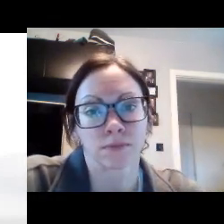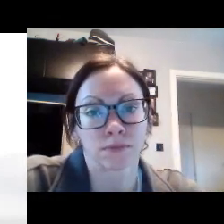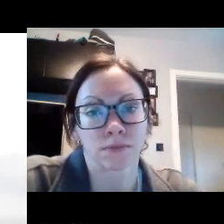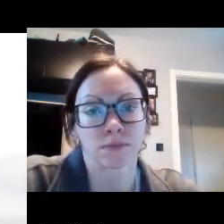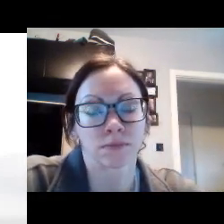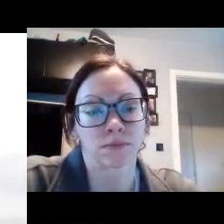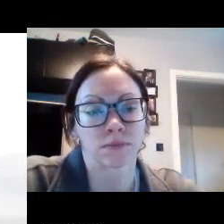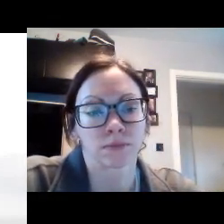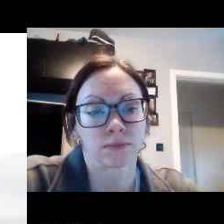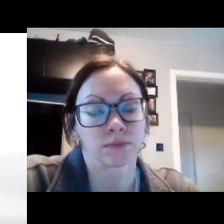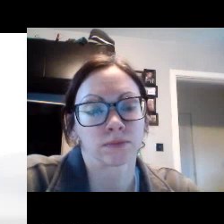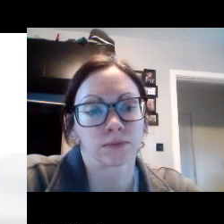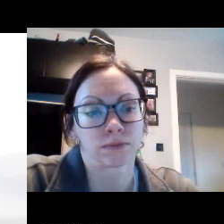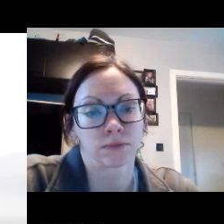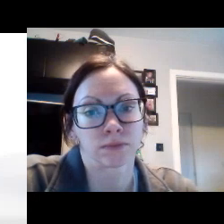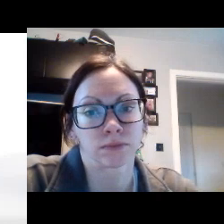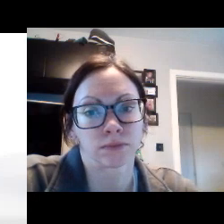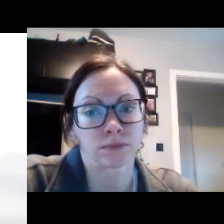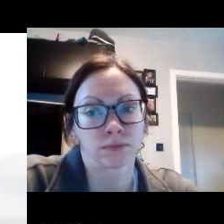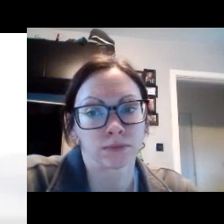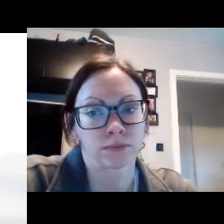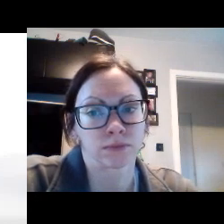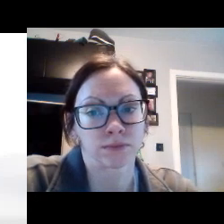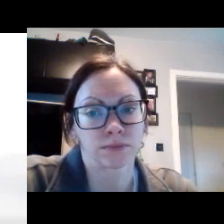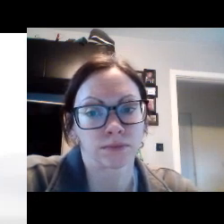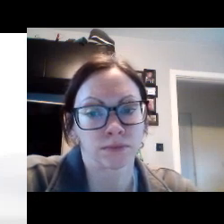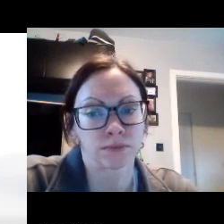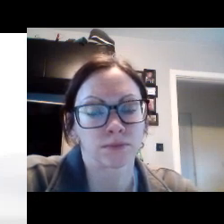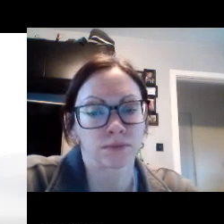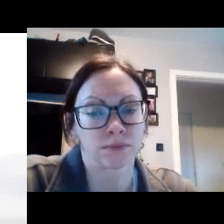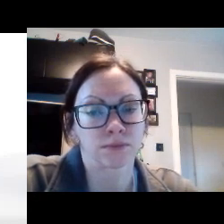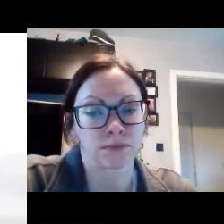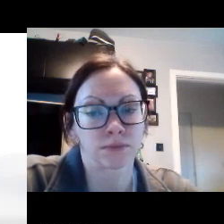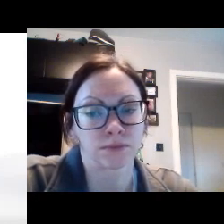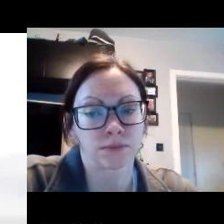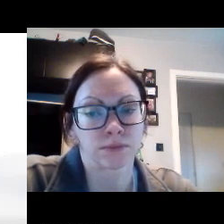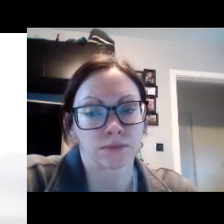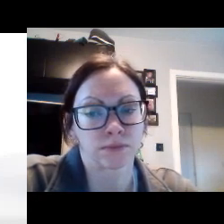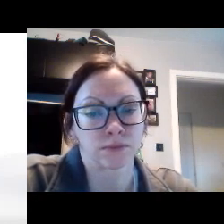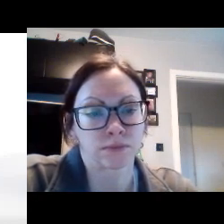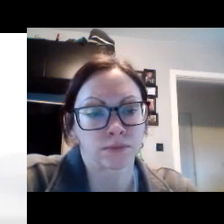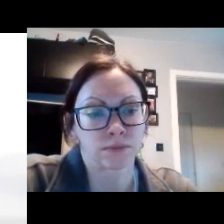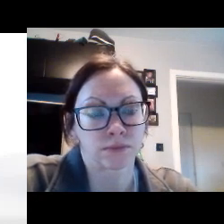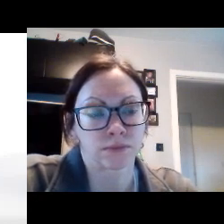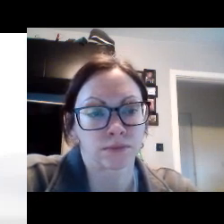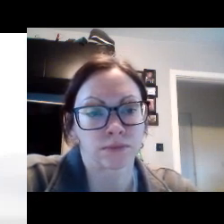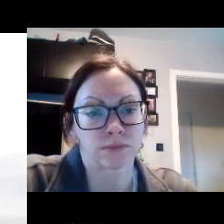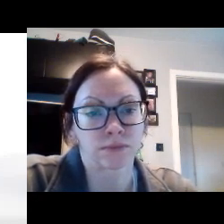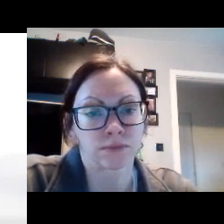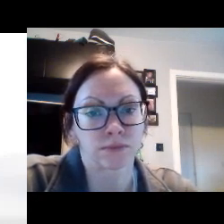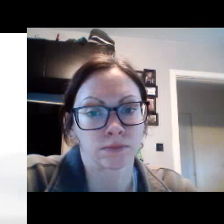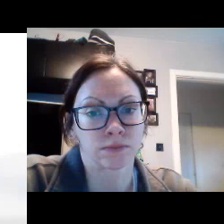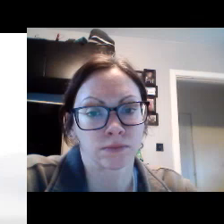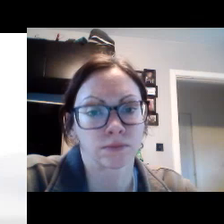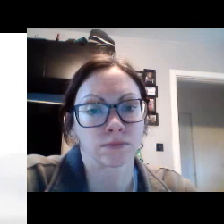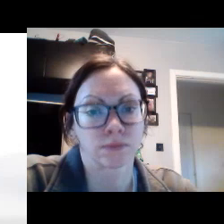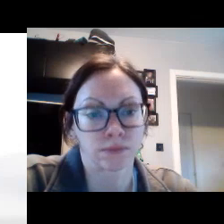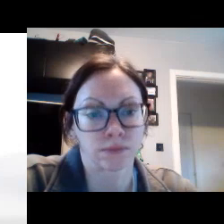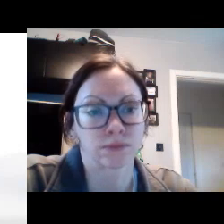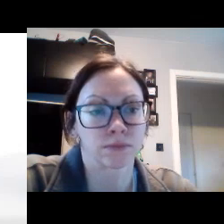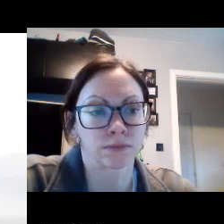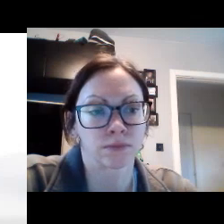of opportunities across the county at place level being offered right now. So please do